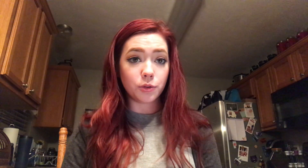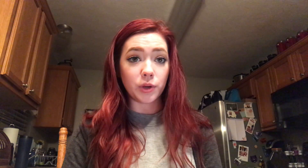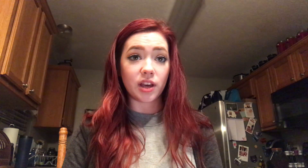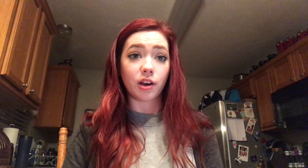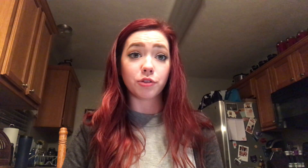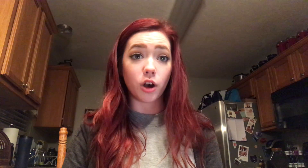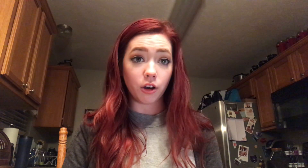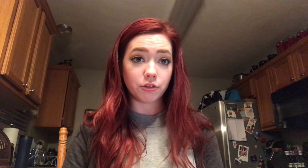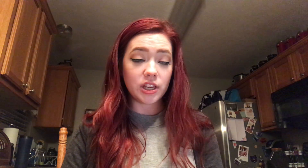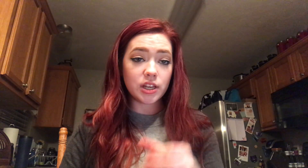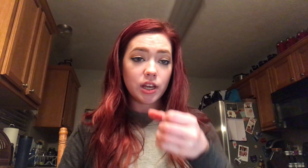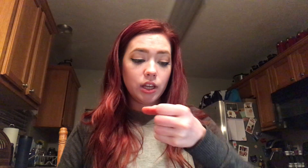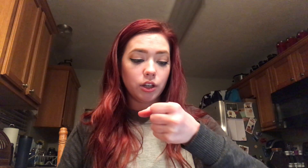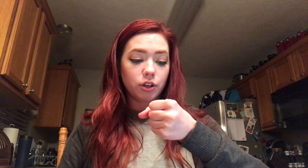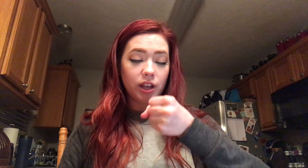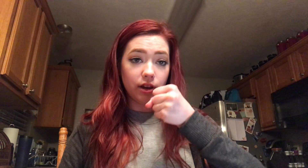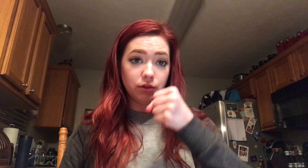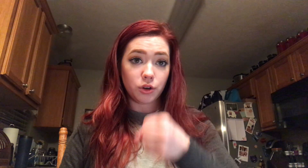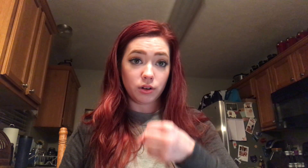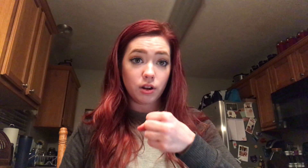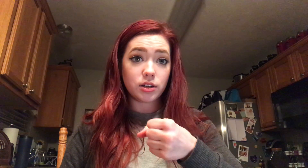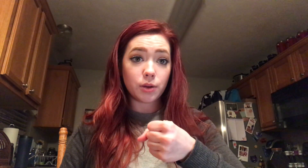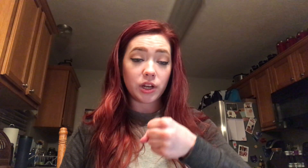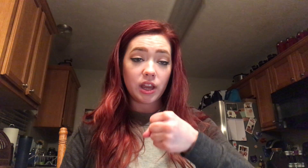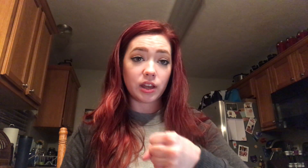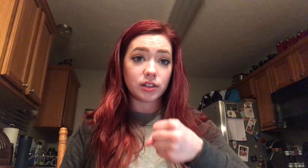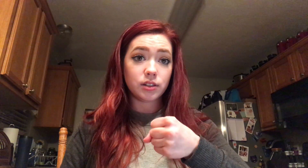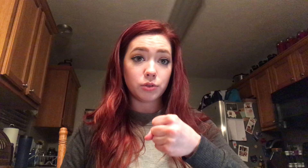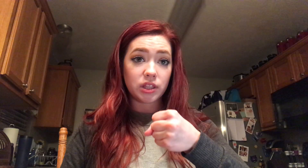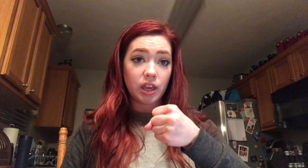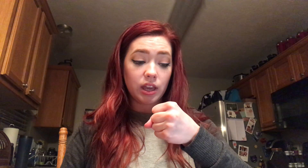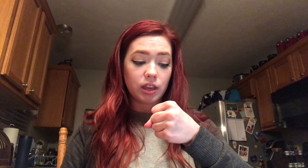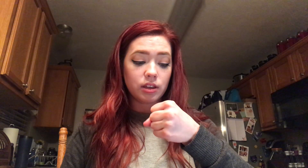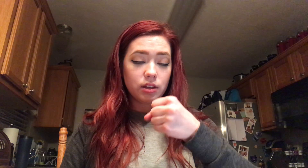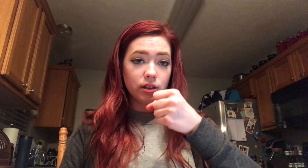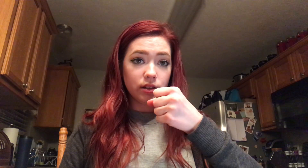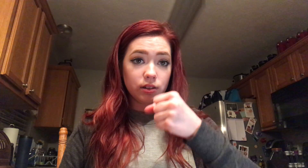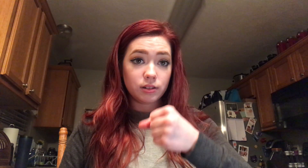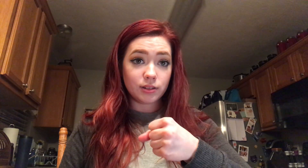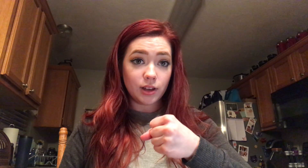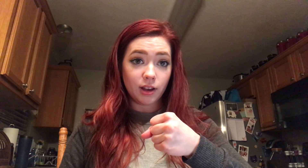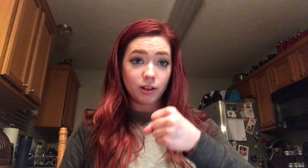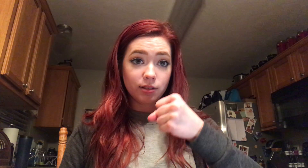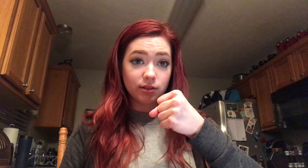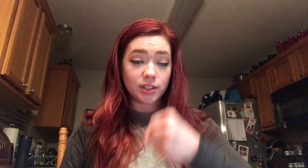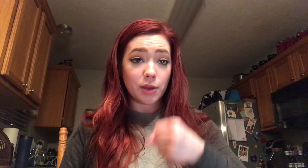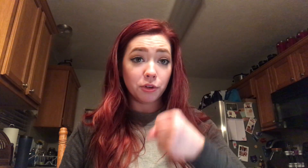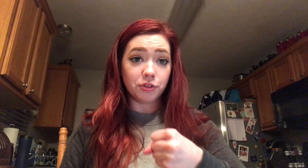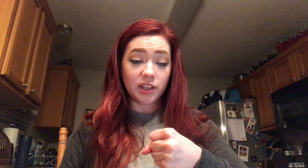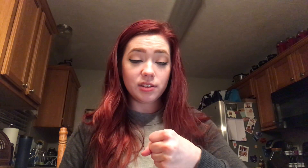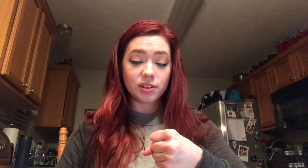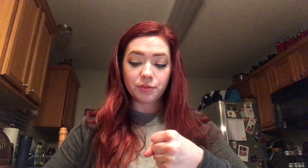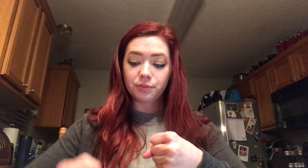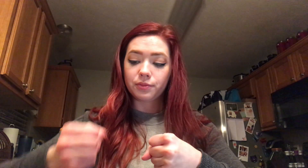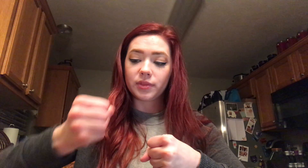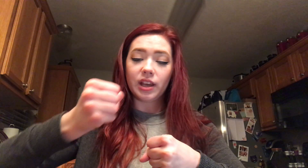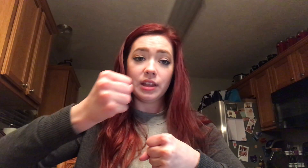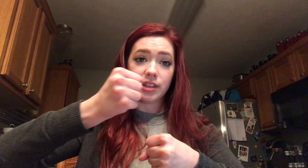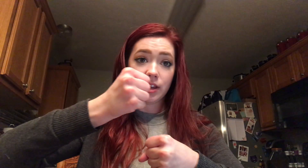We have coffee. You're going to have your non-dominant hand with a stable fist, and then